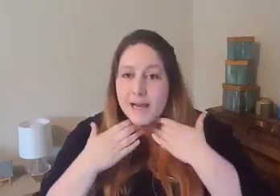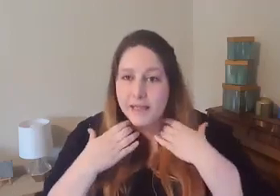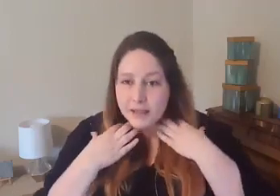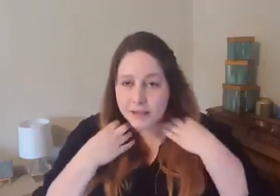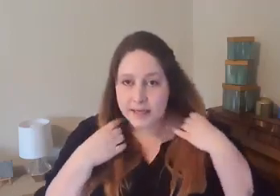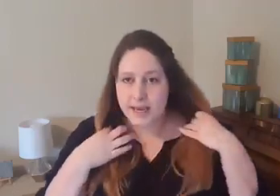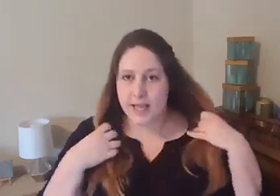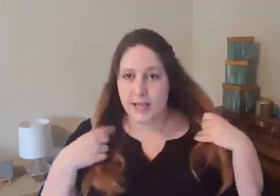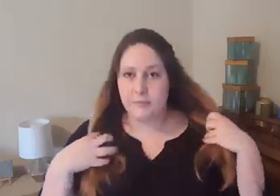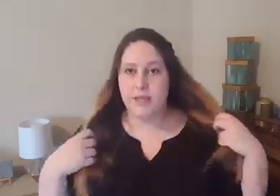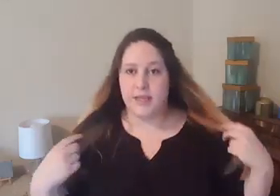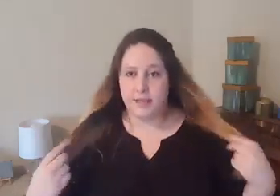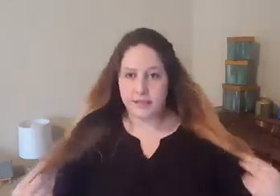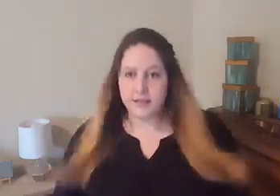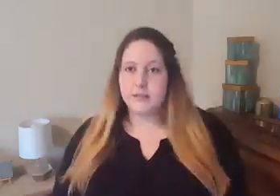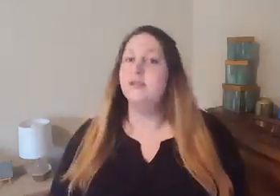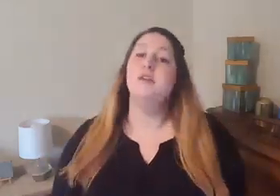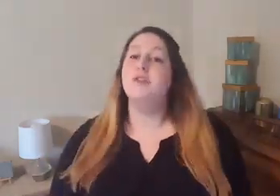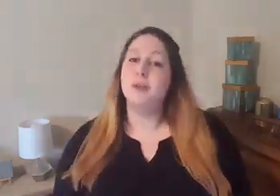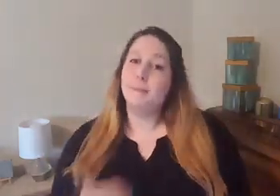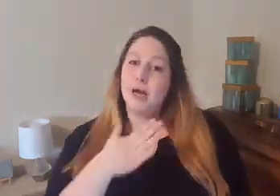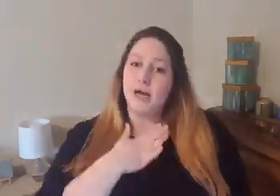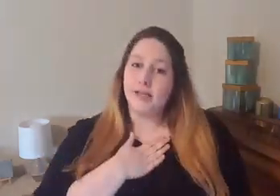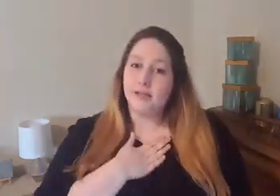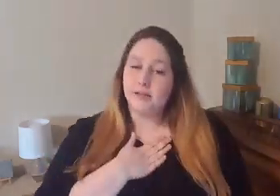My name is, so my